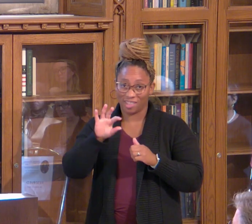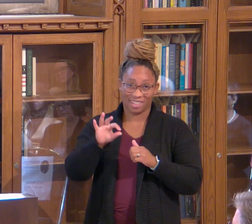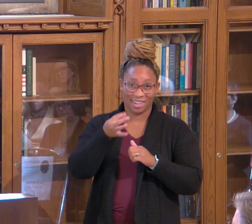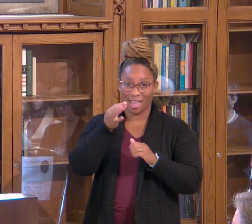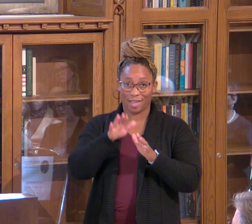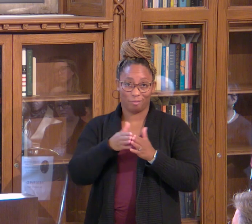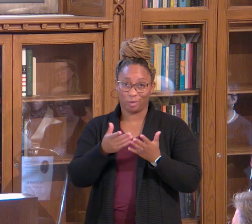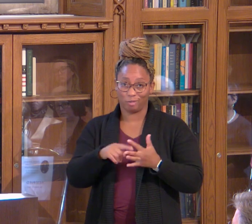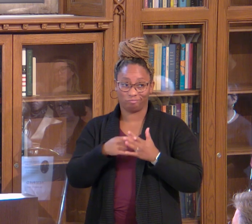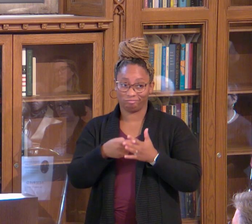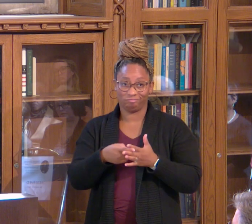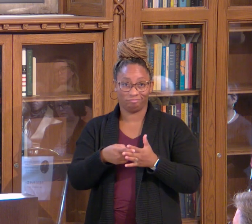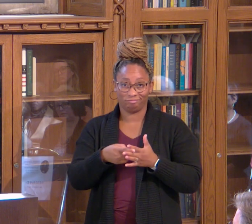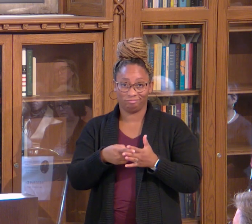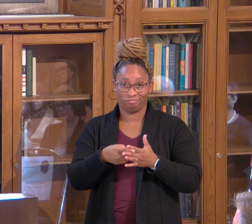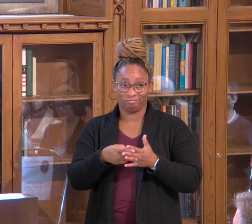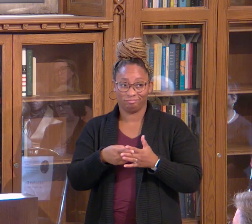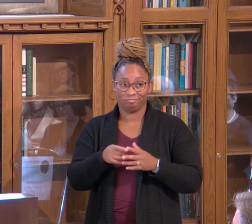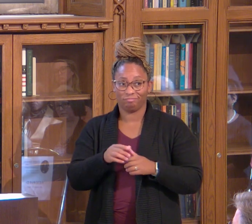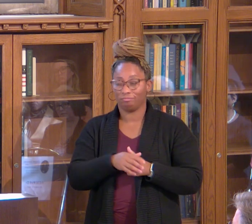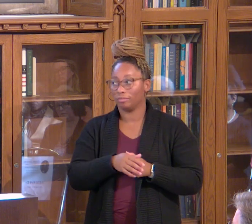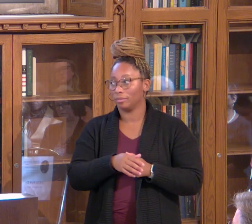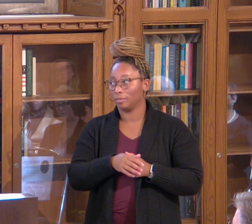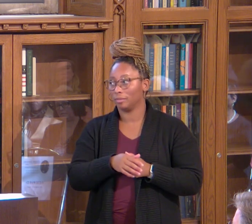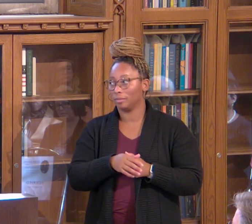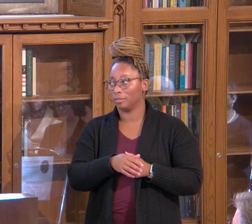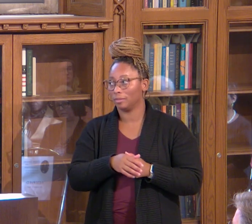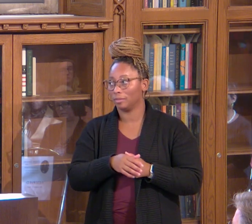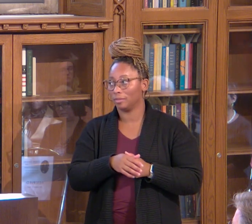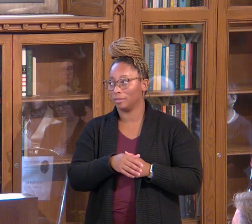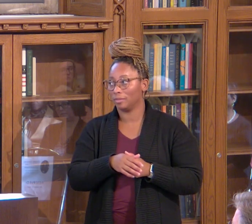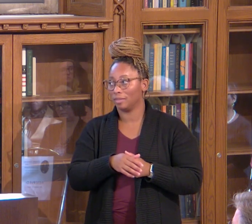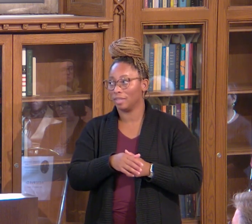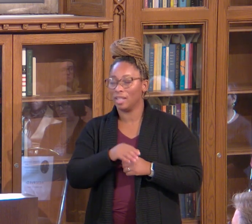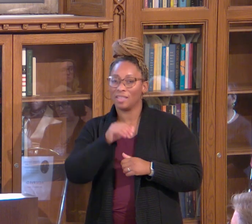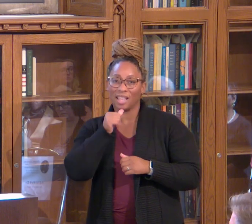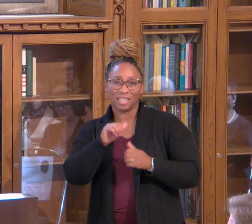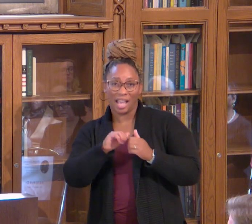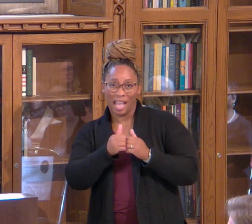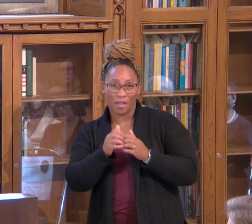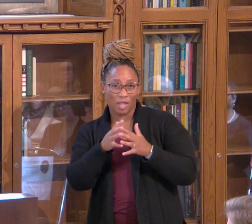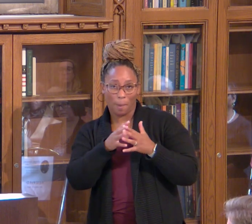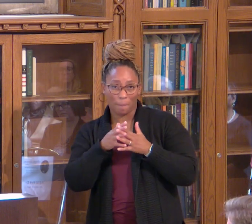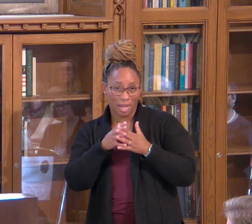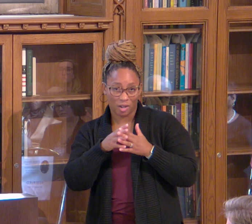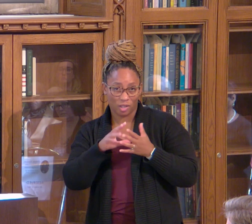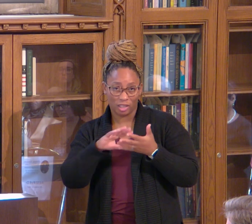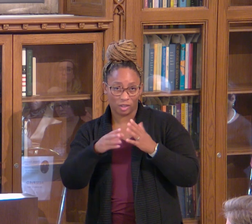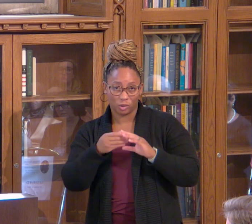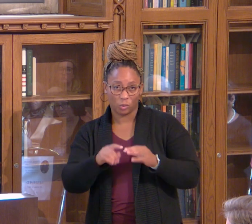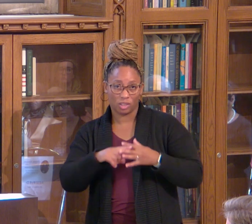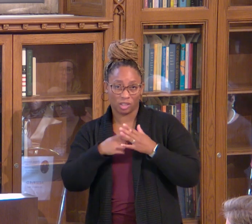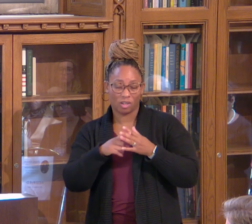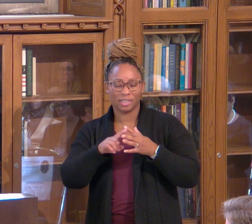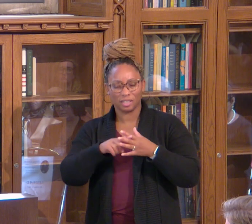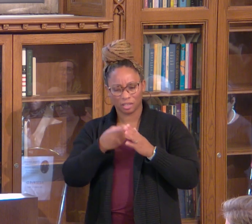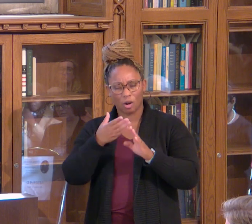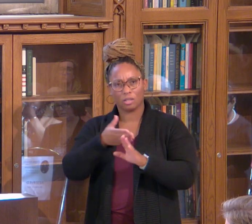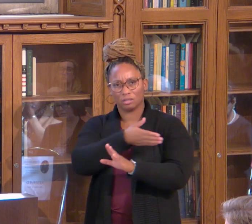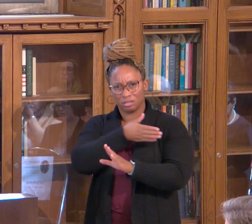Edition starts well that's not how the American story starts the American story story starts much